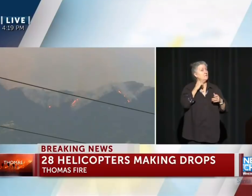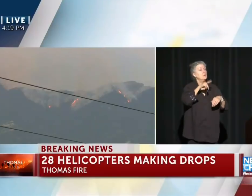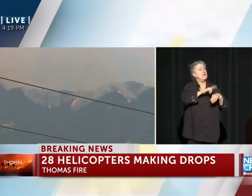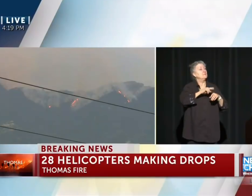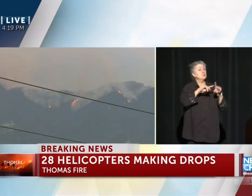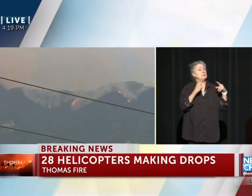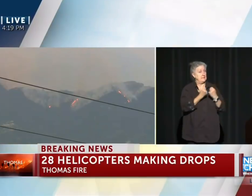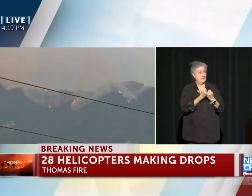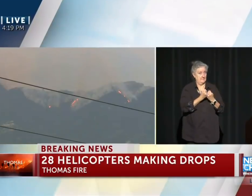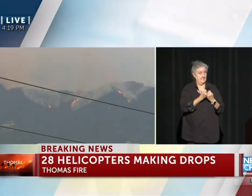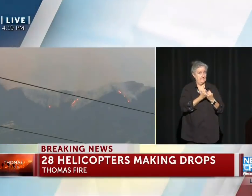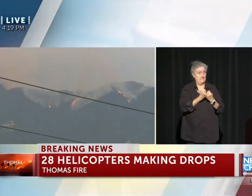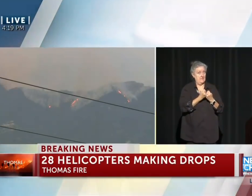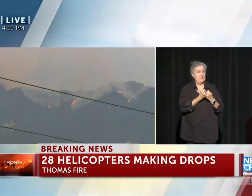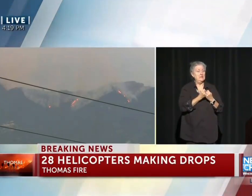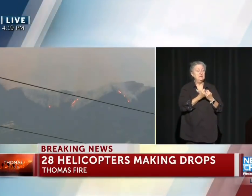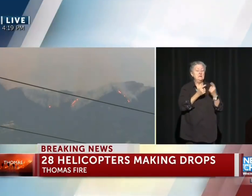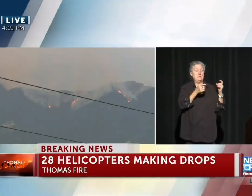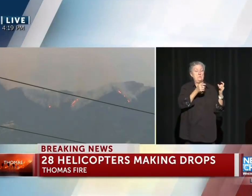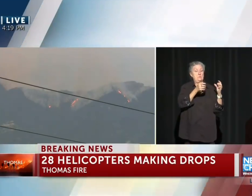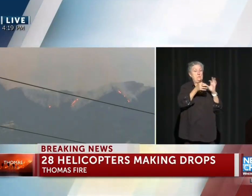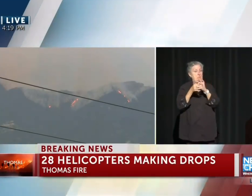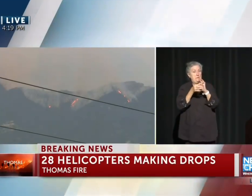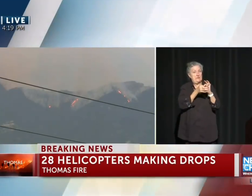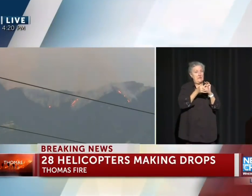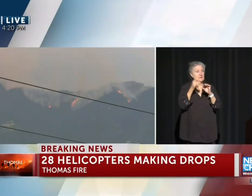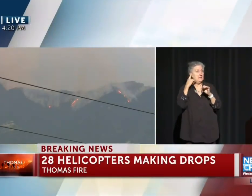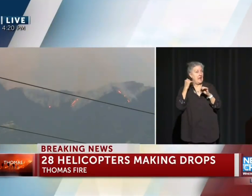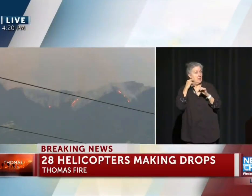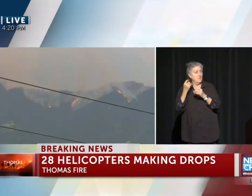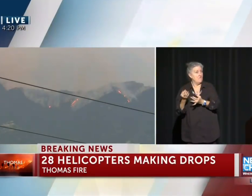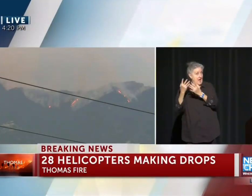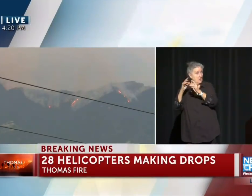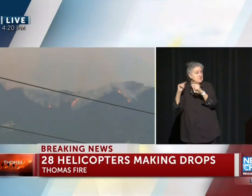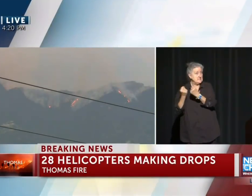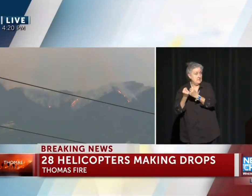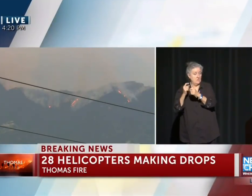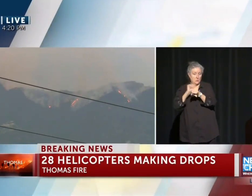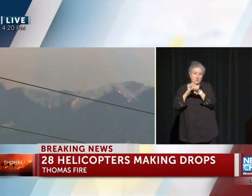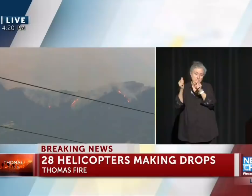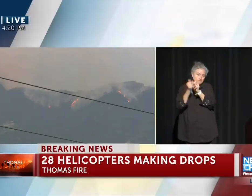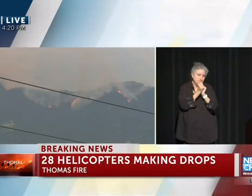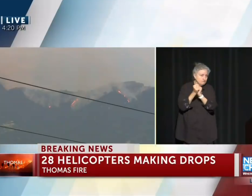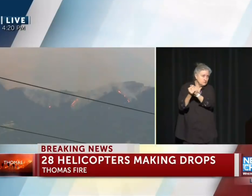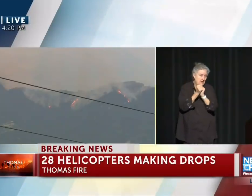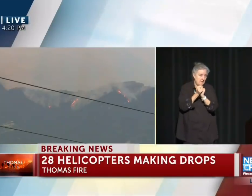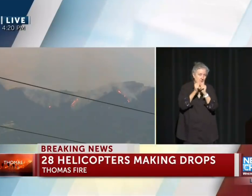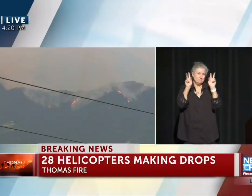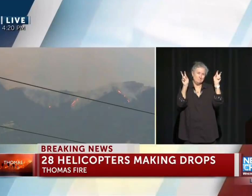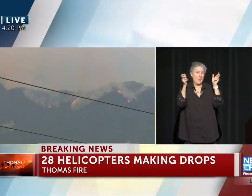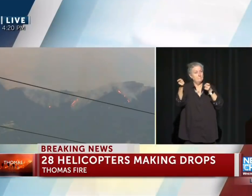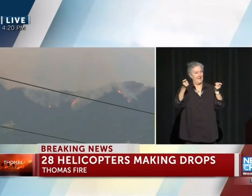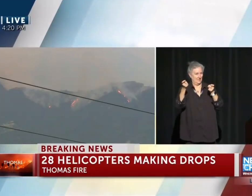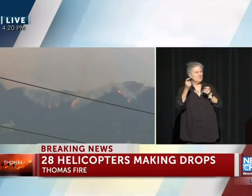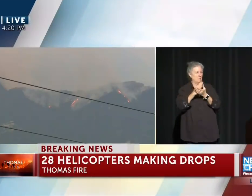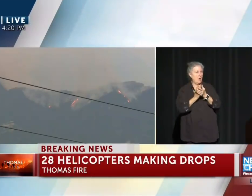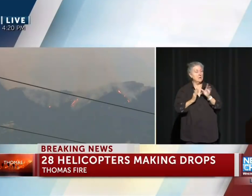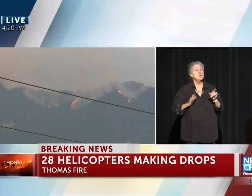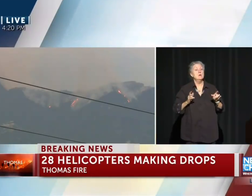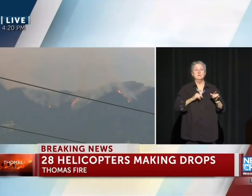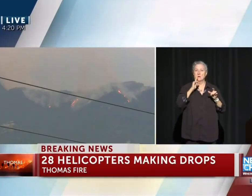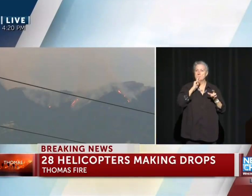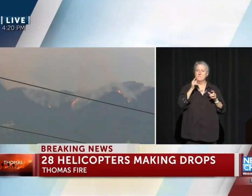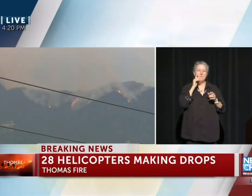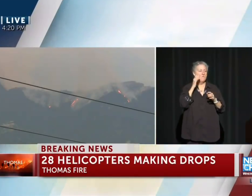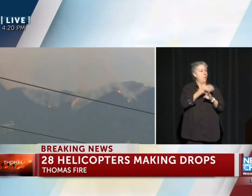National Team 4 in conjunction with the CAL FIRE Team 4 working together on the management side. Before I go into the overall